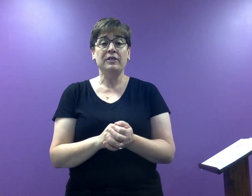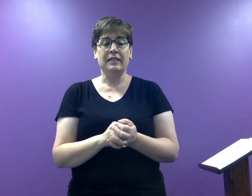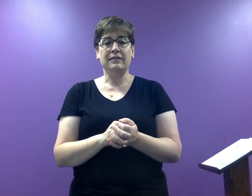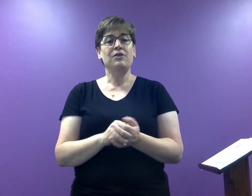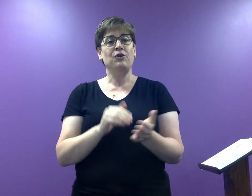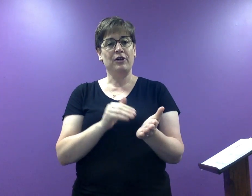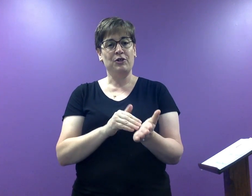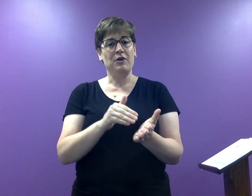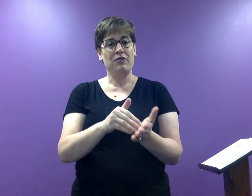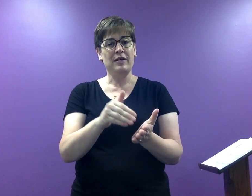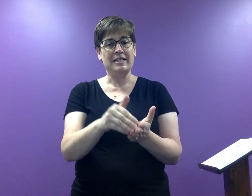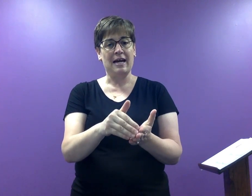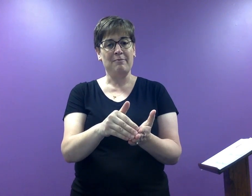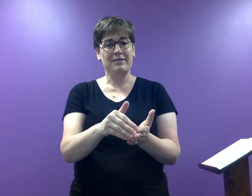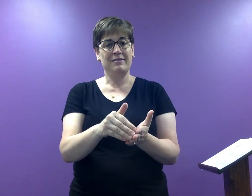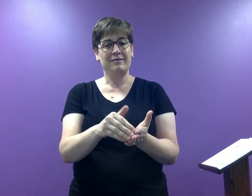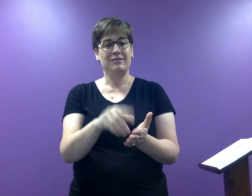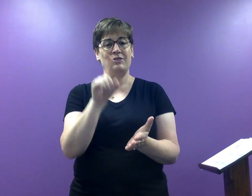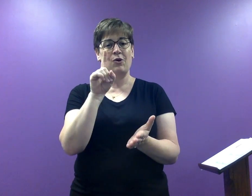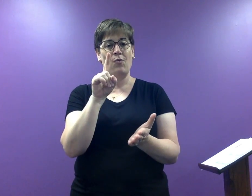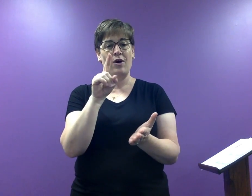billion, you're going to do it 3 times. So 1